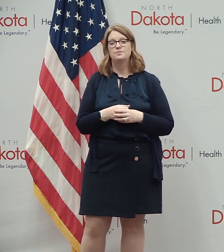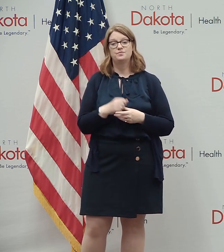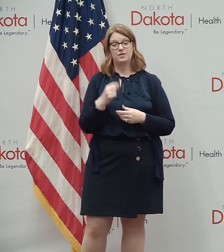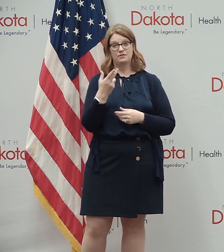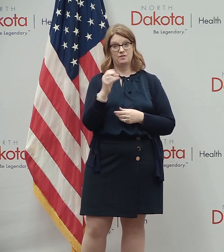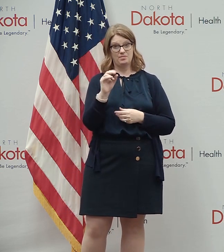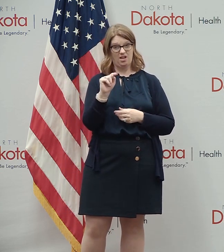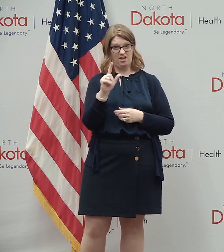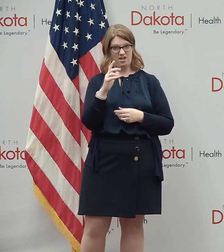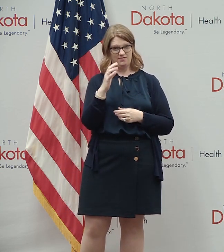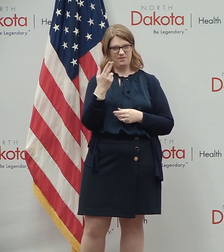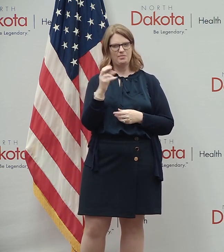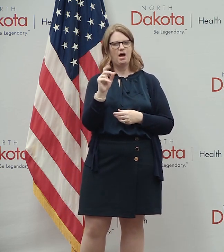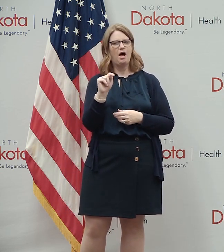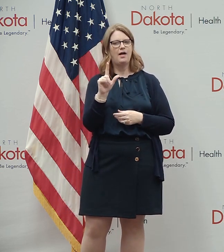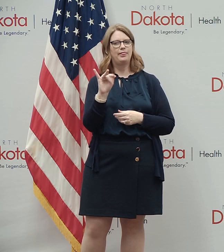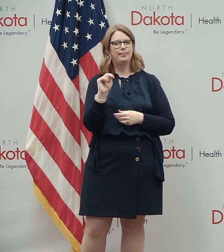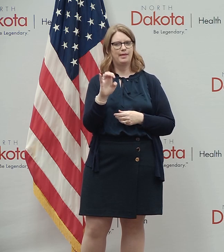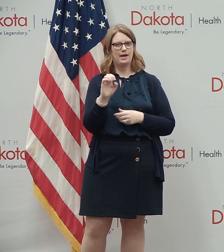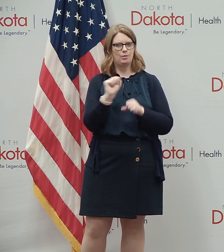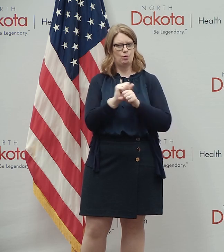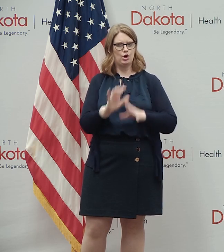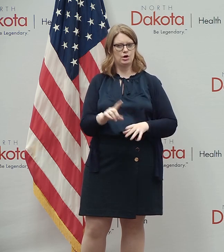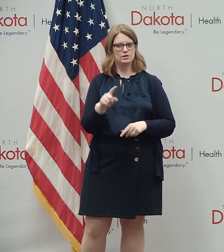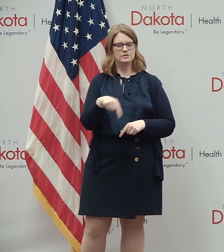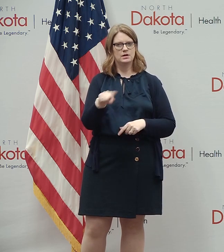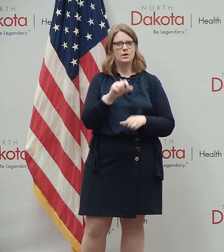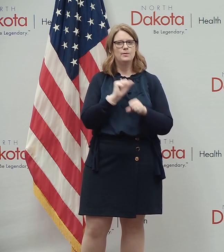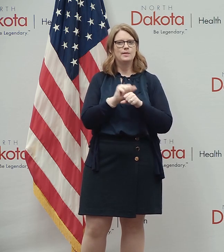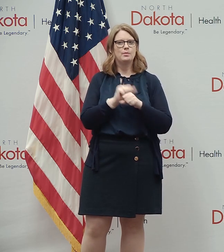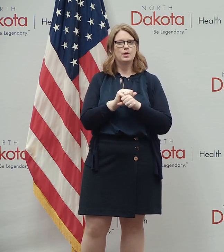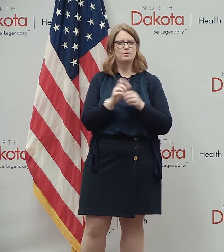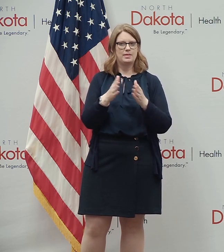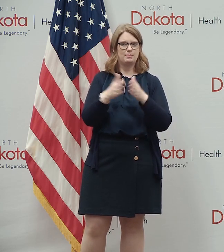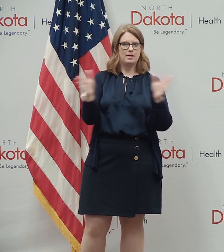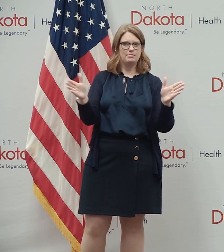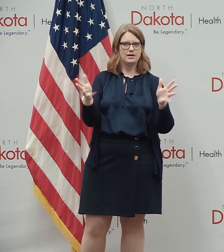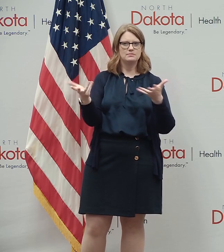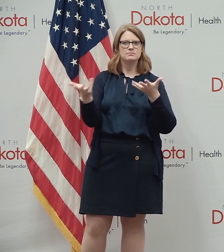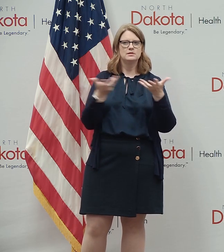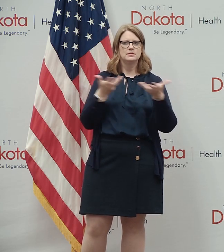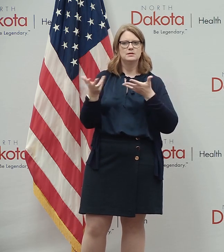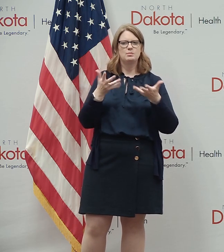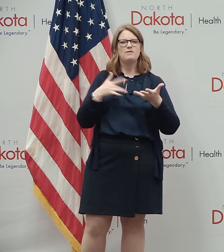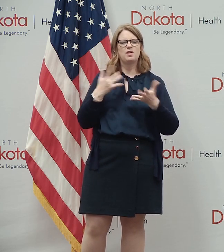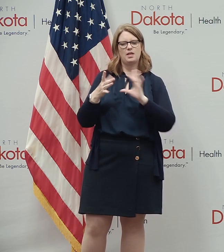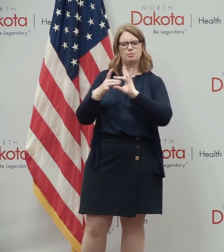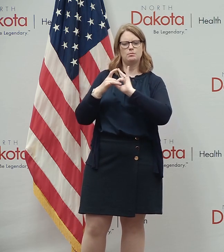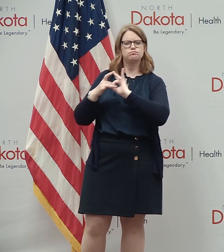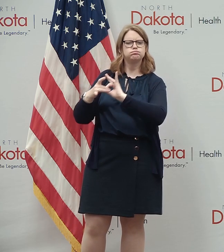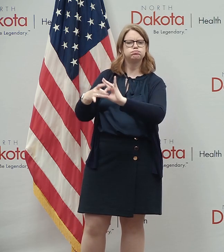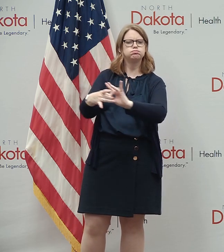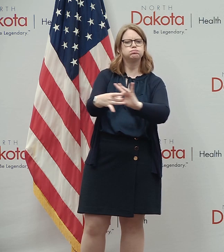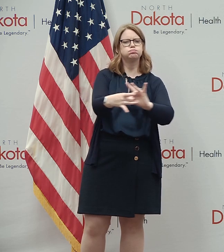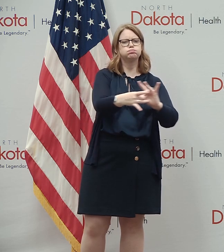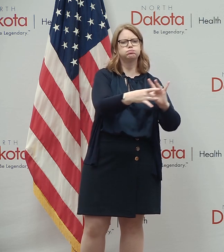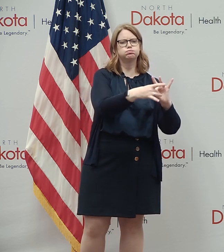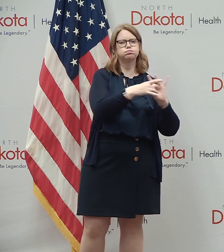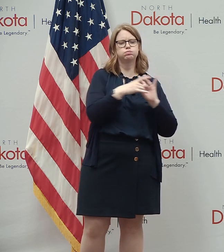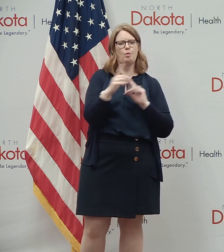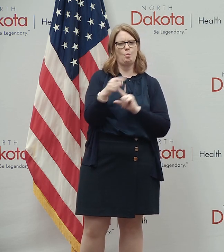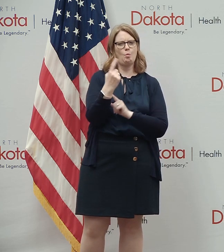hotline operators is that when they're working with the public, it feels like one united North Dakota, that we're truly all in this